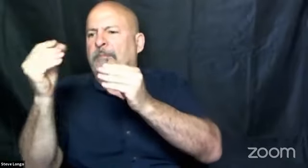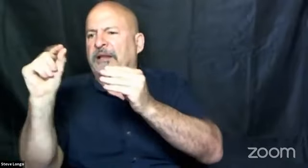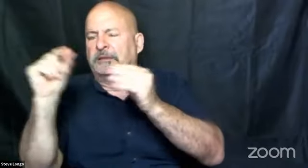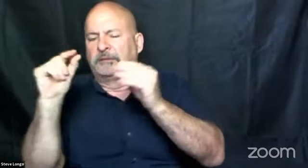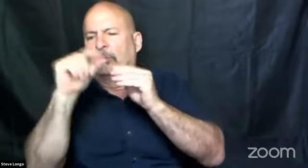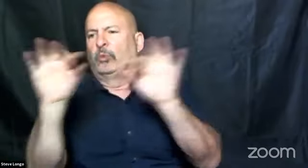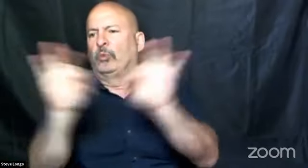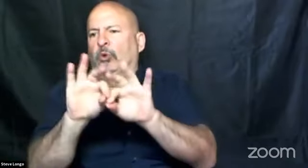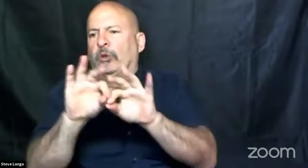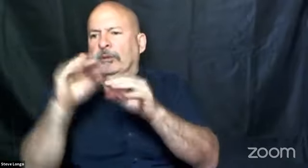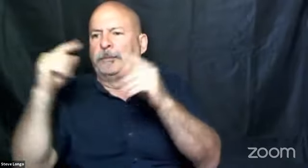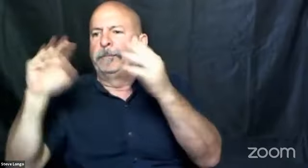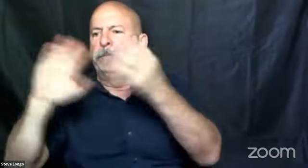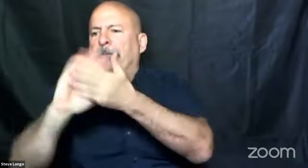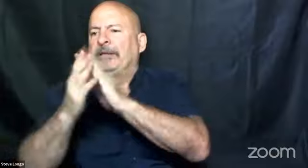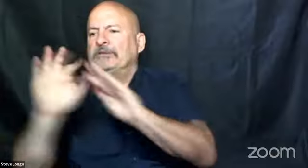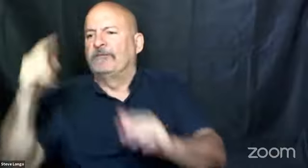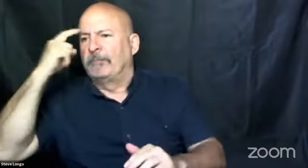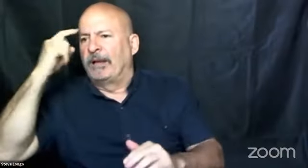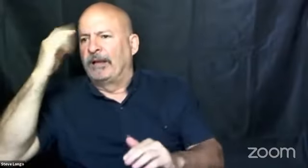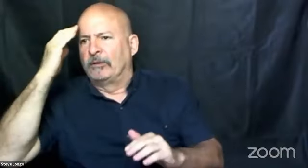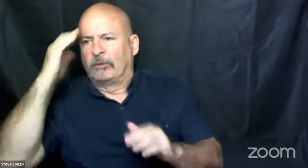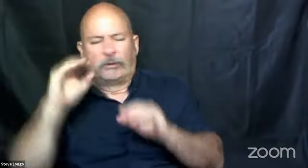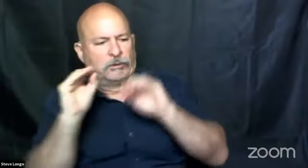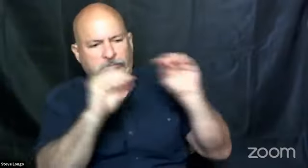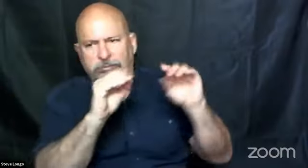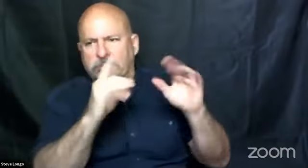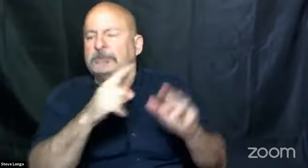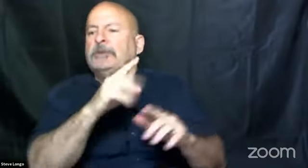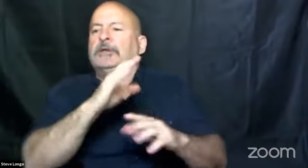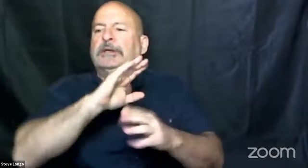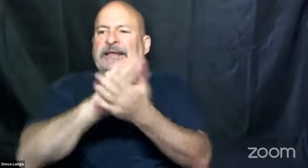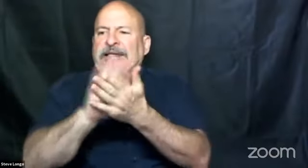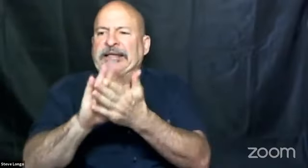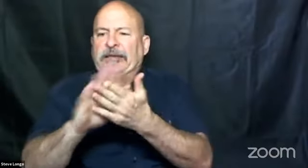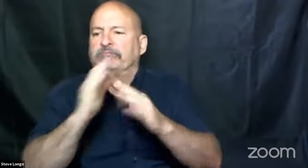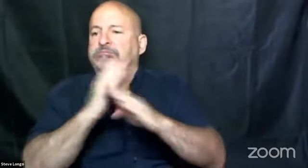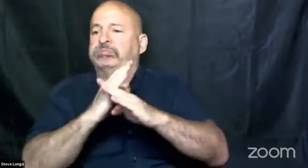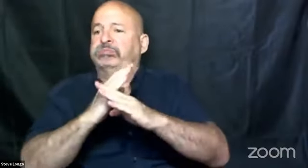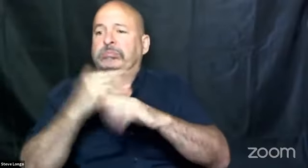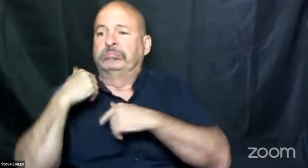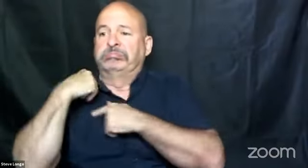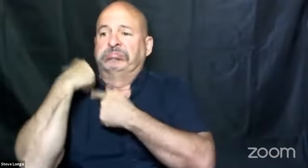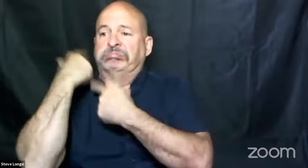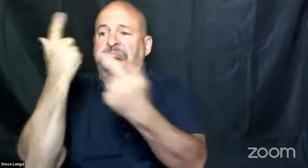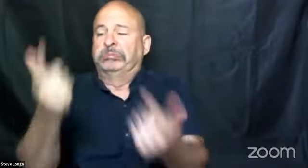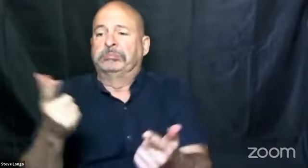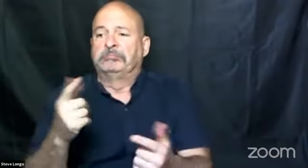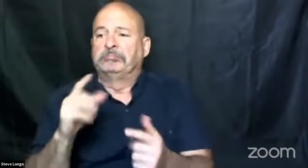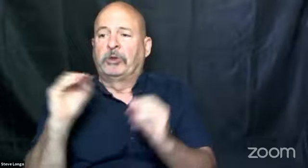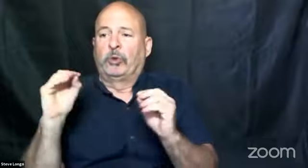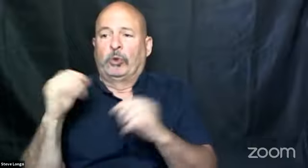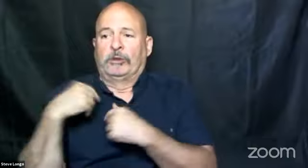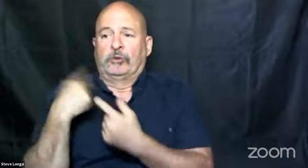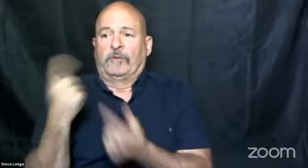more secure block to make sure that we just have the peace of mind knowing that all of our files and data is